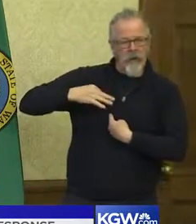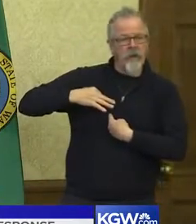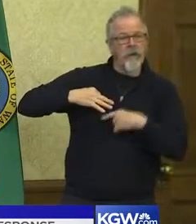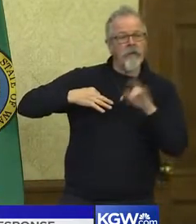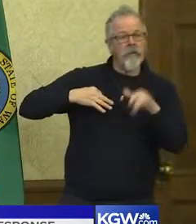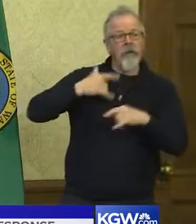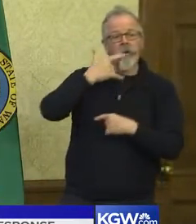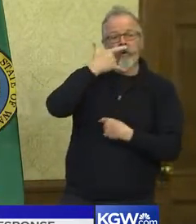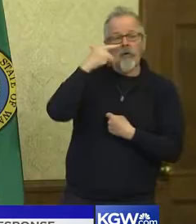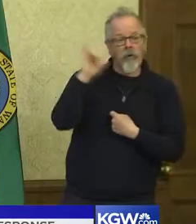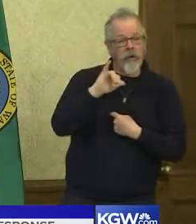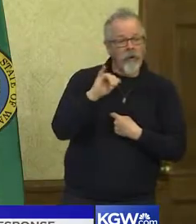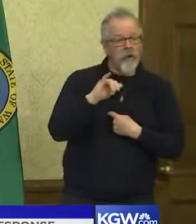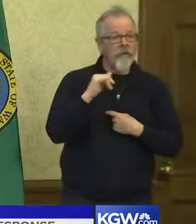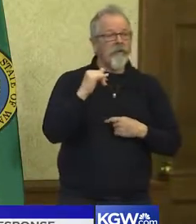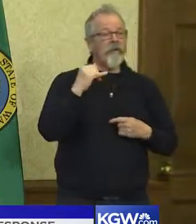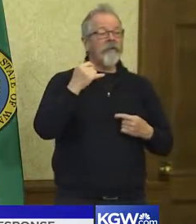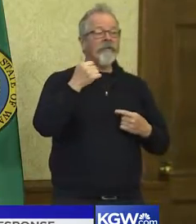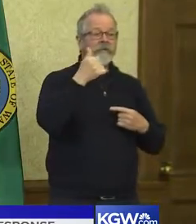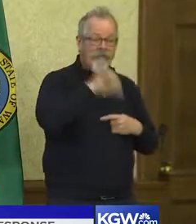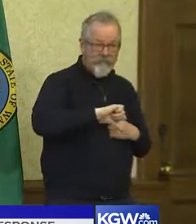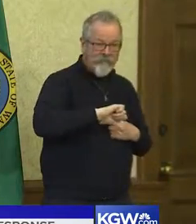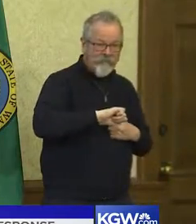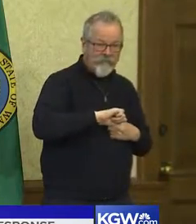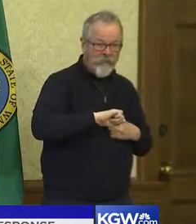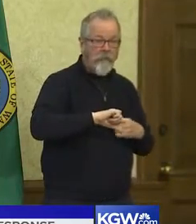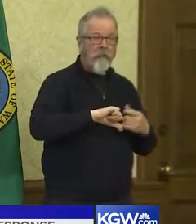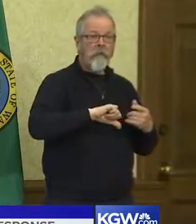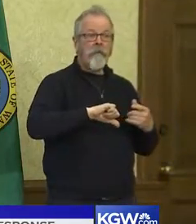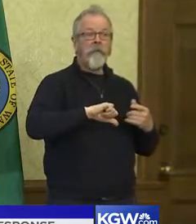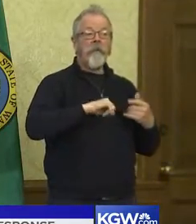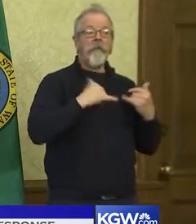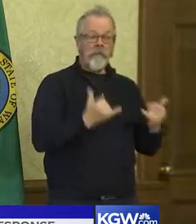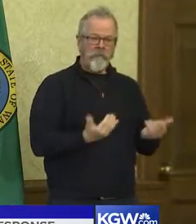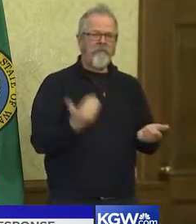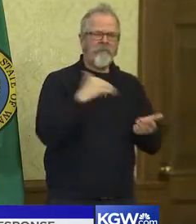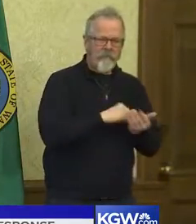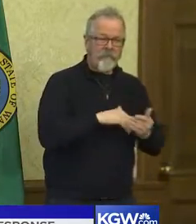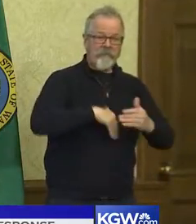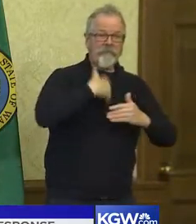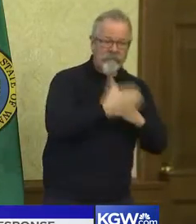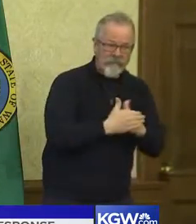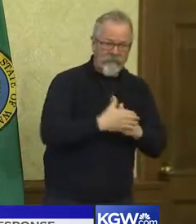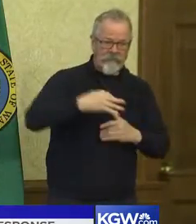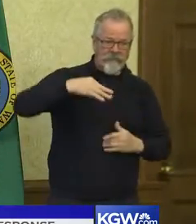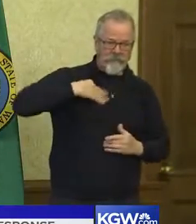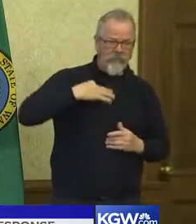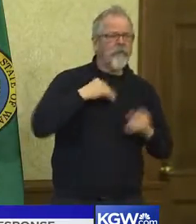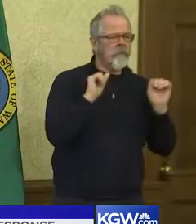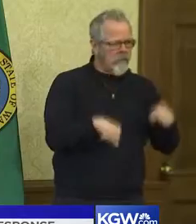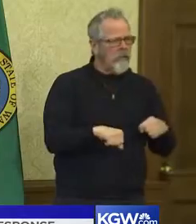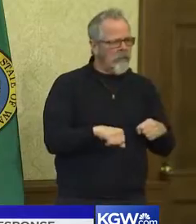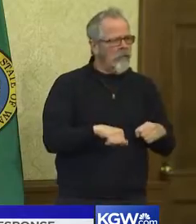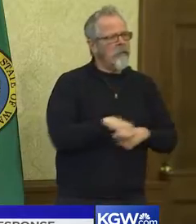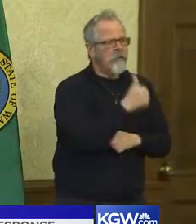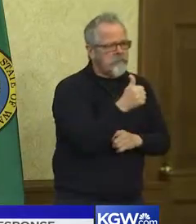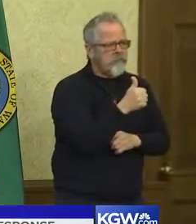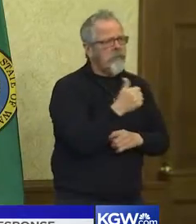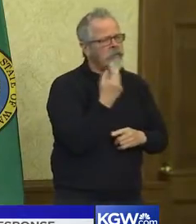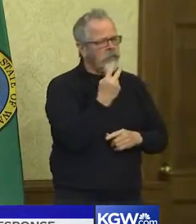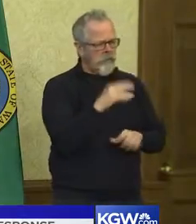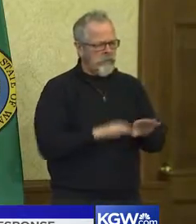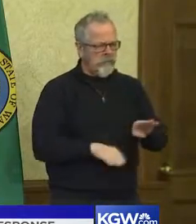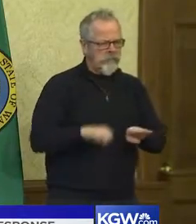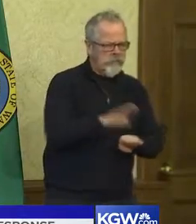So those are some of the things in terms of an experience that you might expect. So here again is what you can do. The most important thing